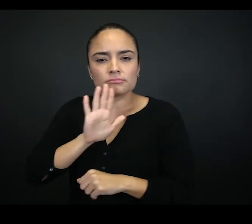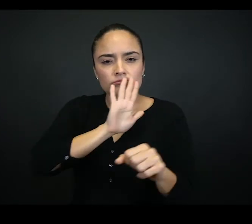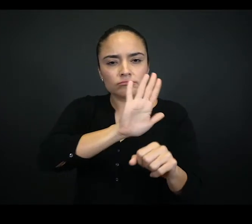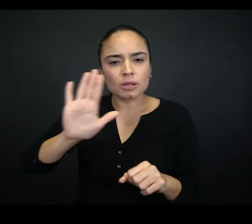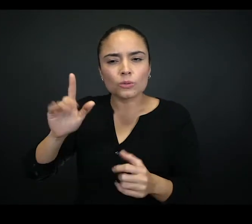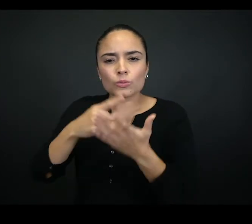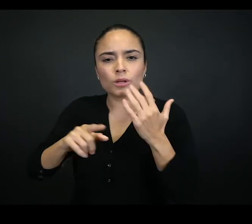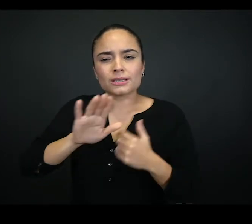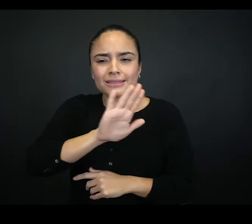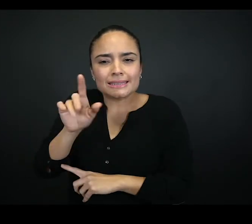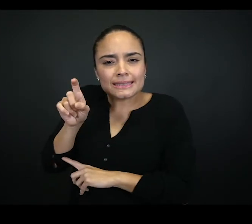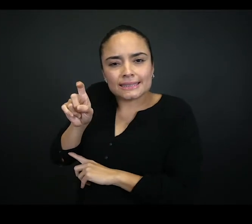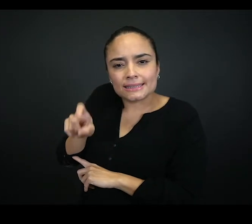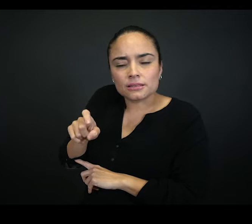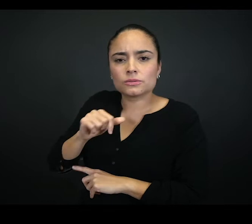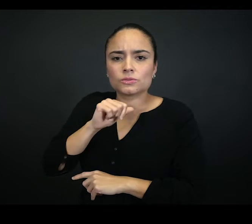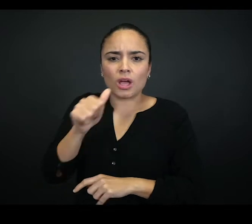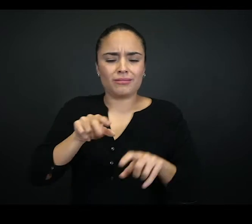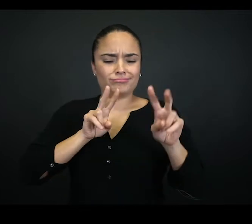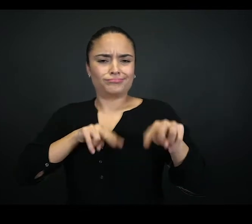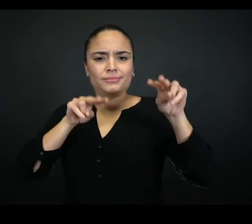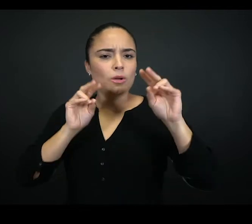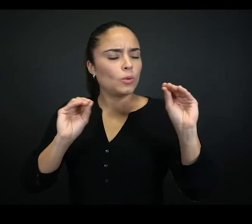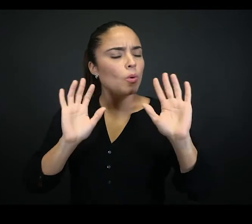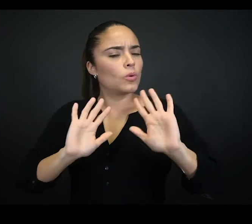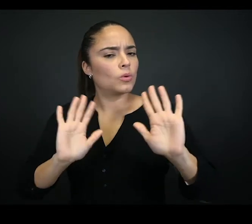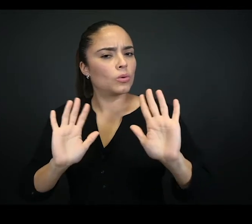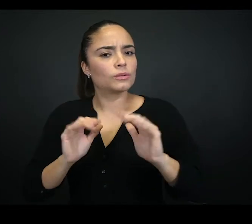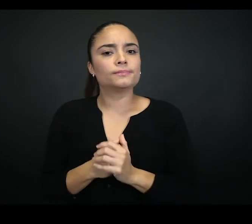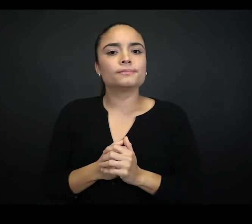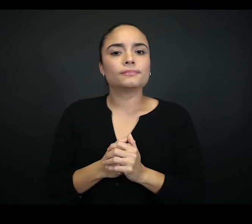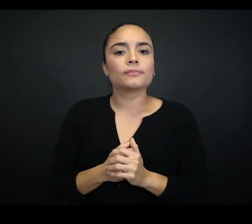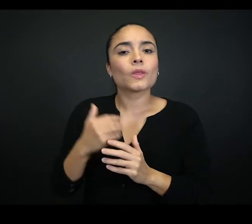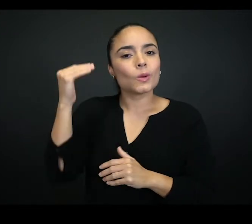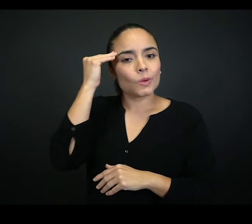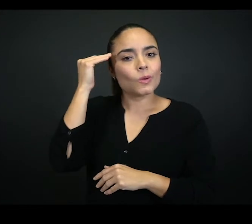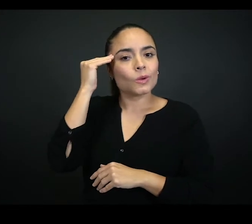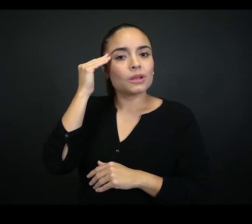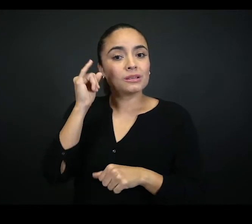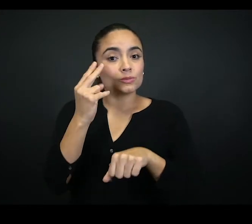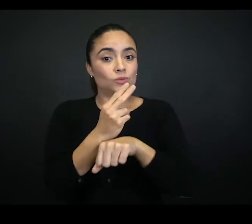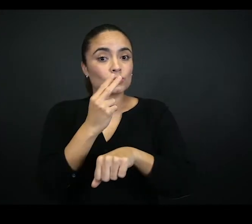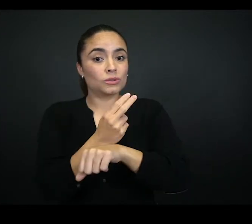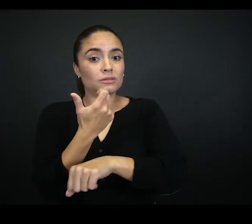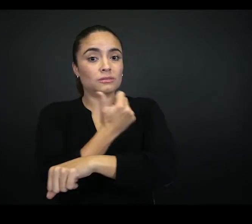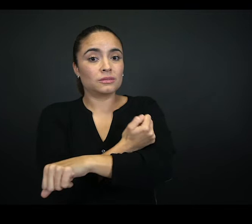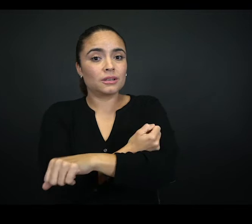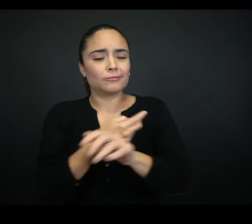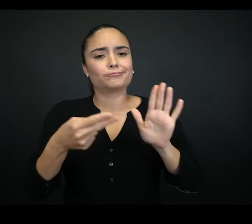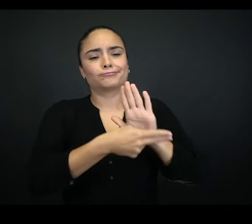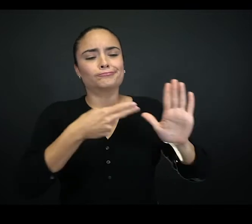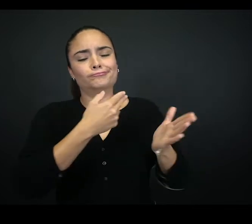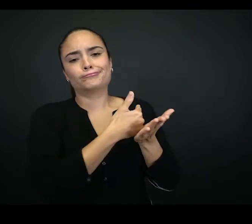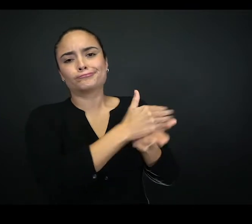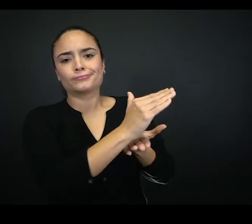as we all know, has been stigmatized. People who use drugs have been stigmatized and are afraid to come